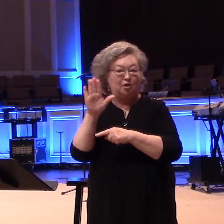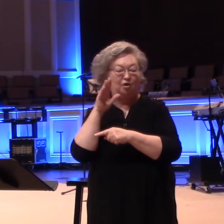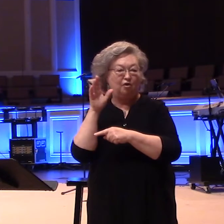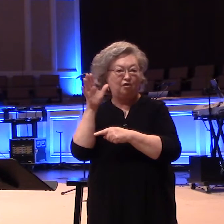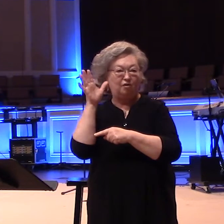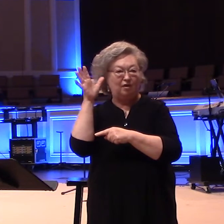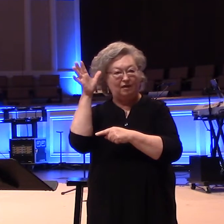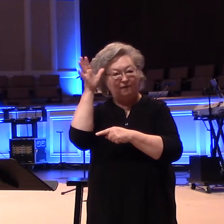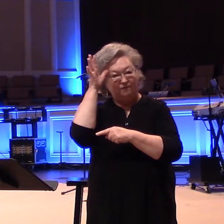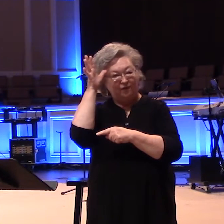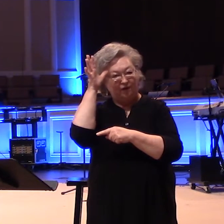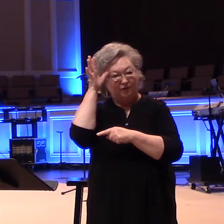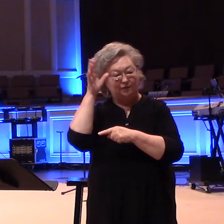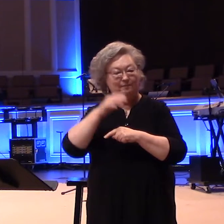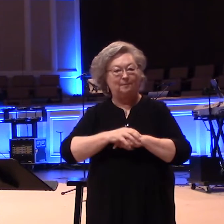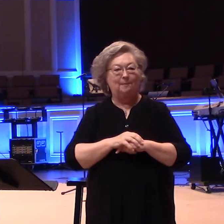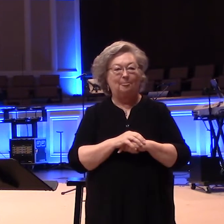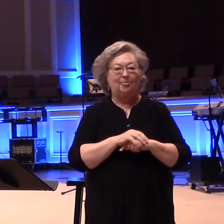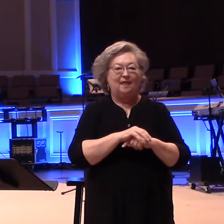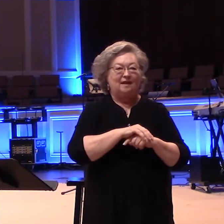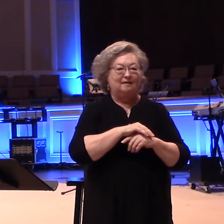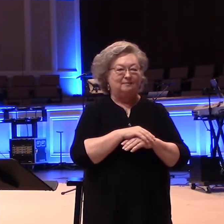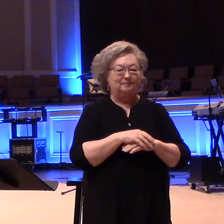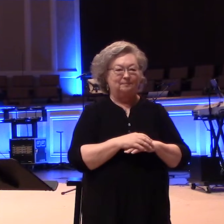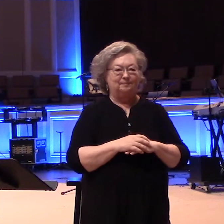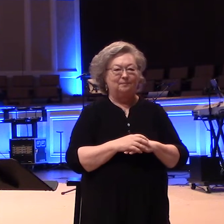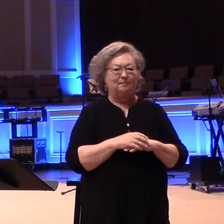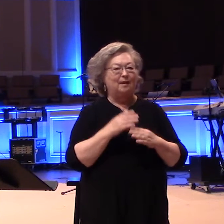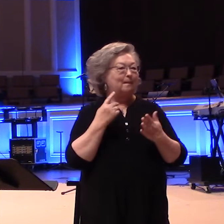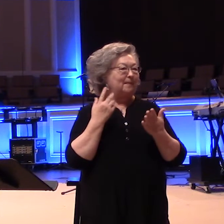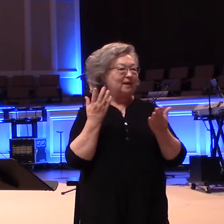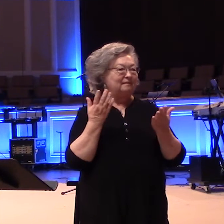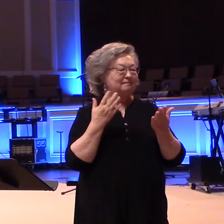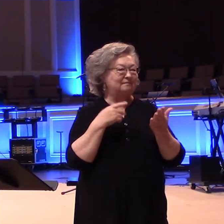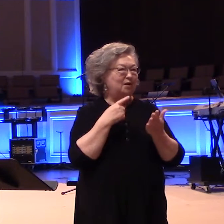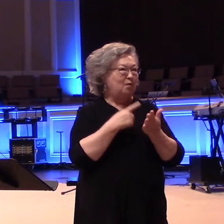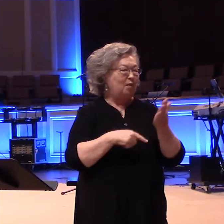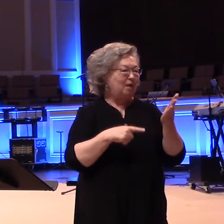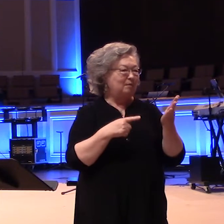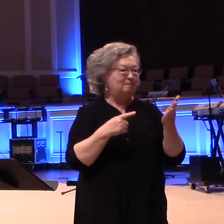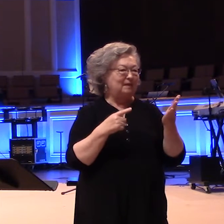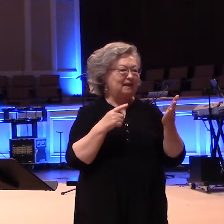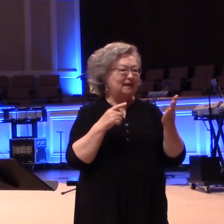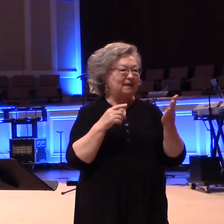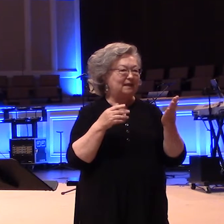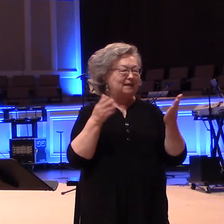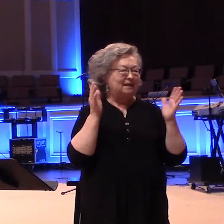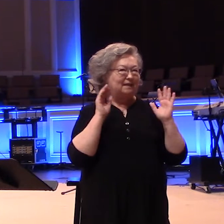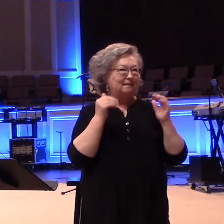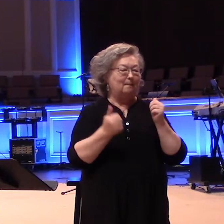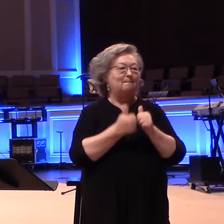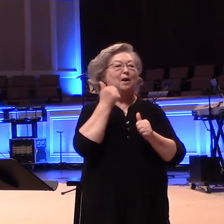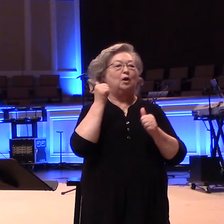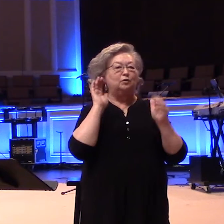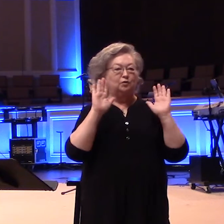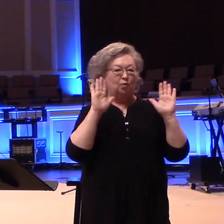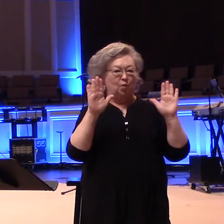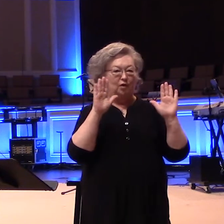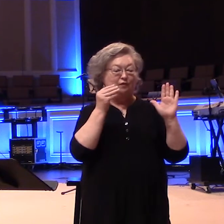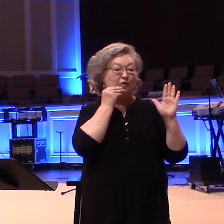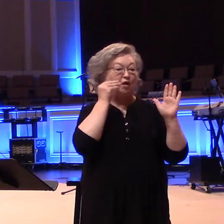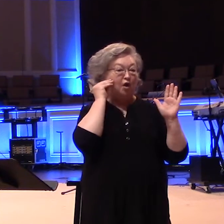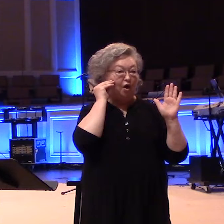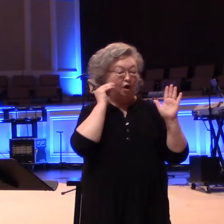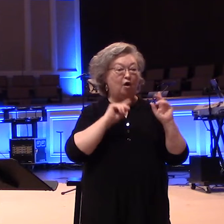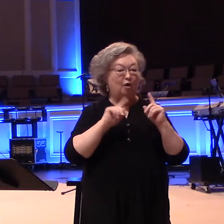the greatest homecoming story ever told. What's the greatest homecoming story ever told? It's the story of